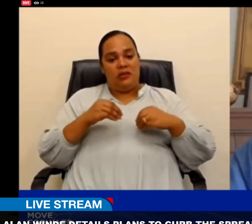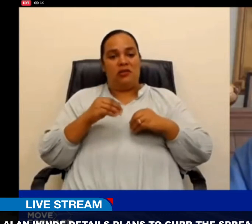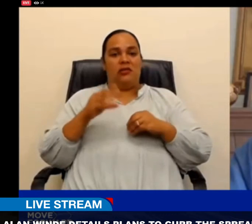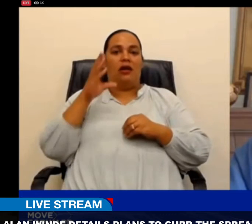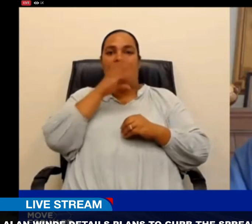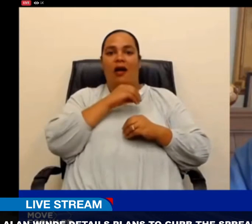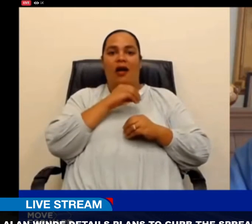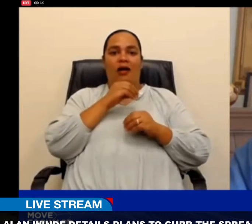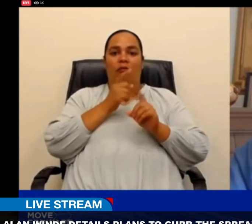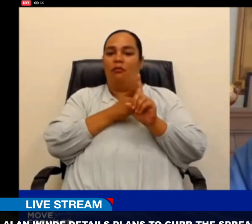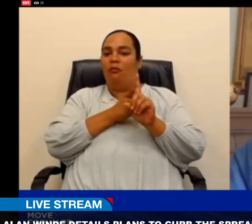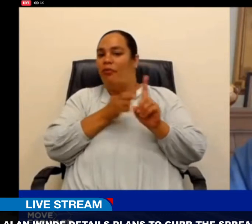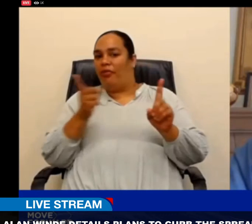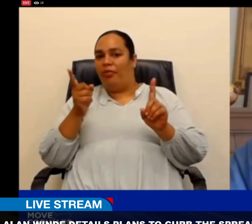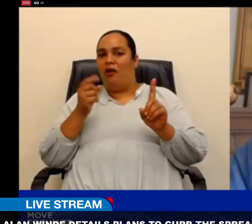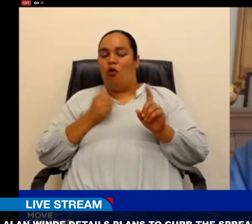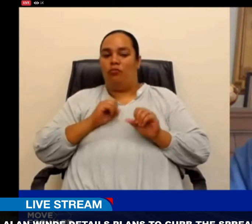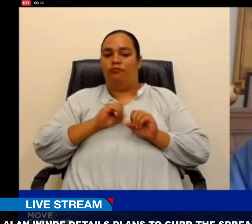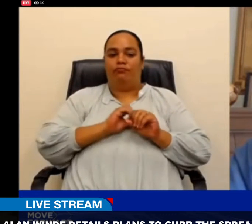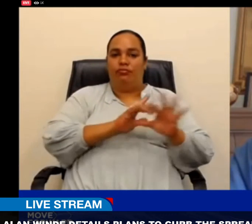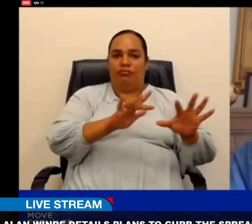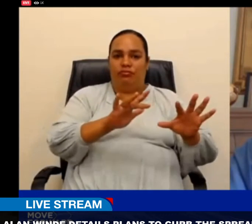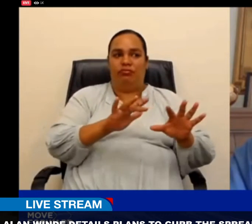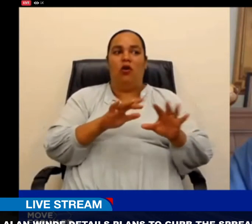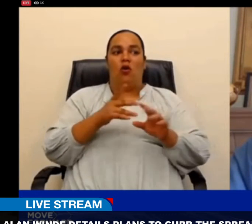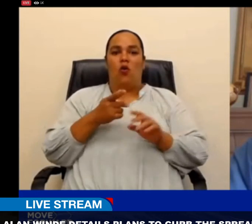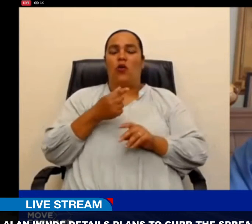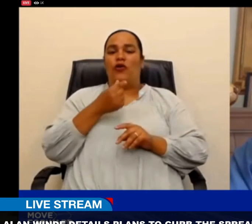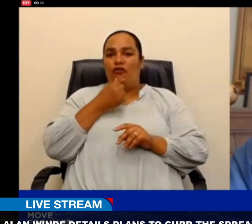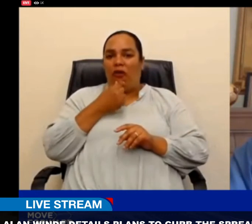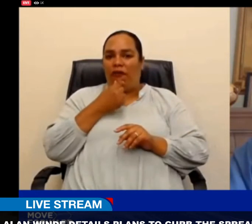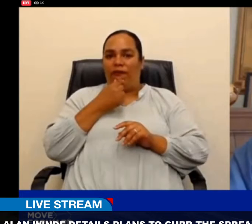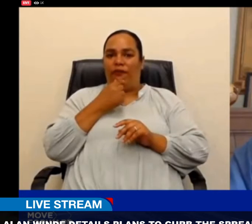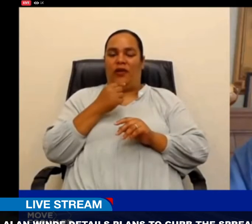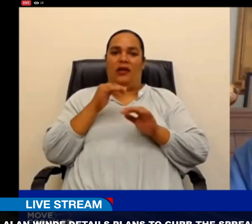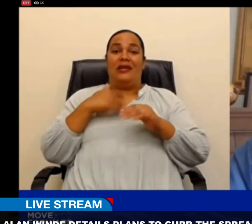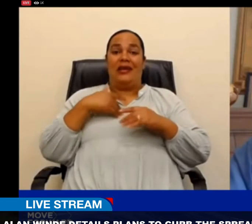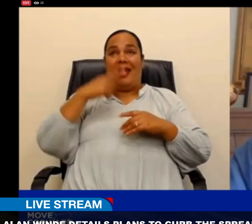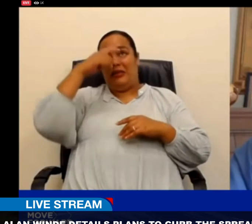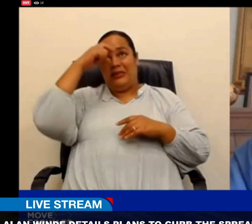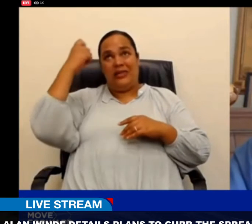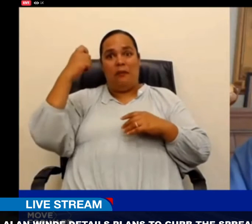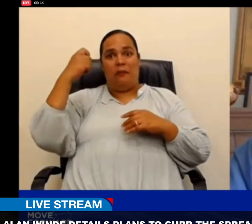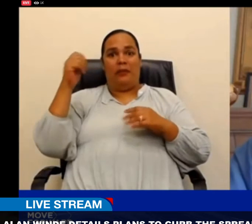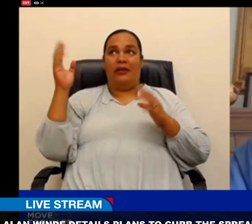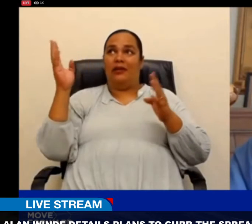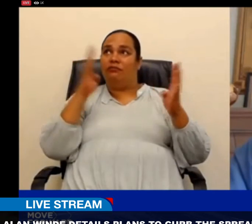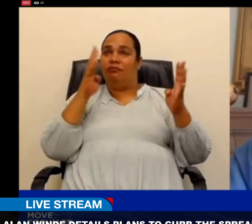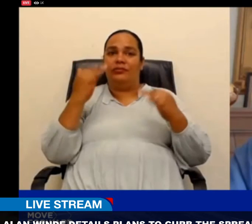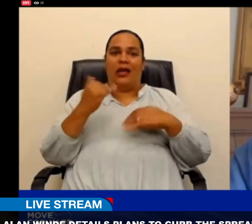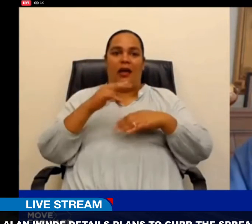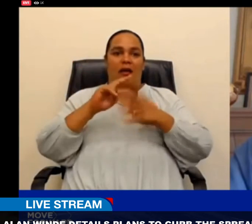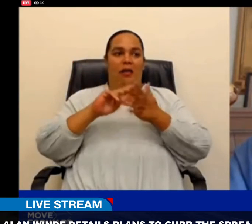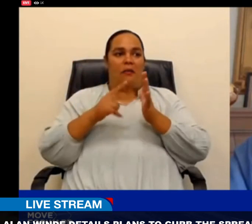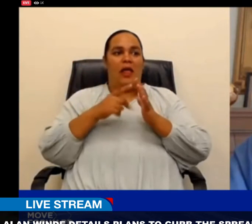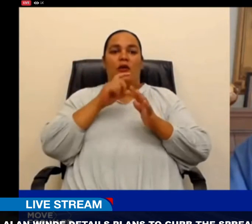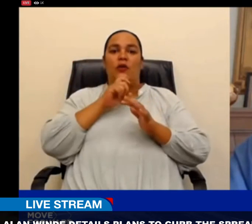those super spreaders, the traffic officials. It is our summer season plan, using our traffic officials, using